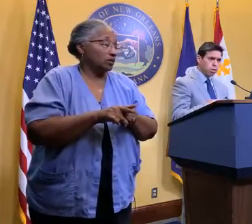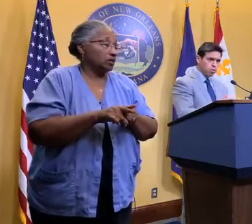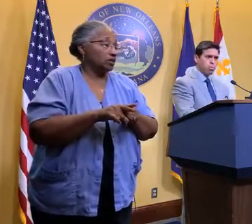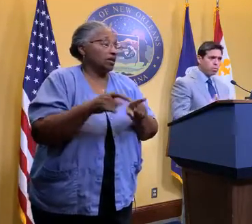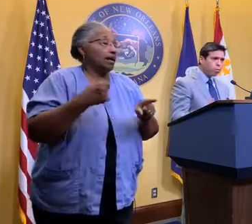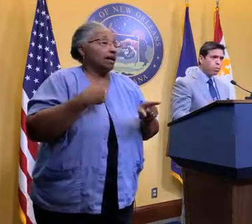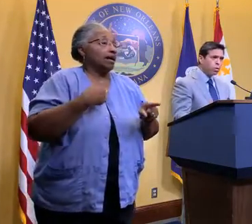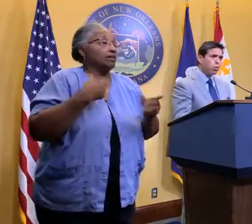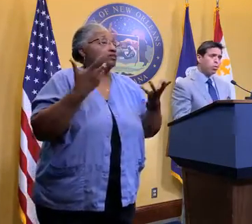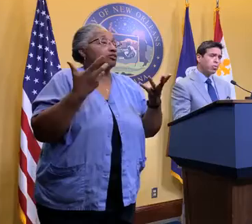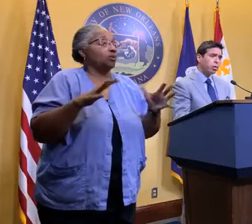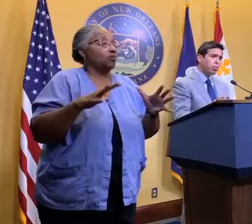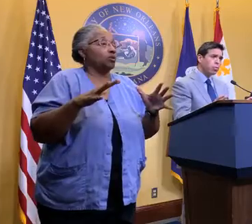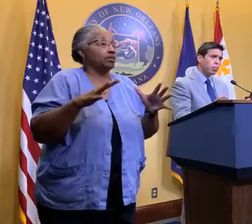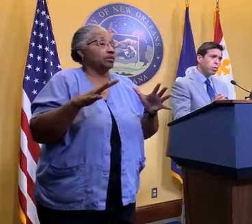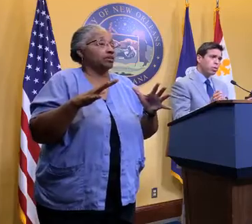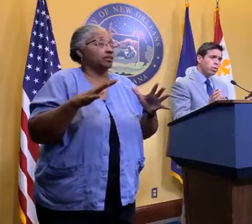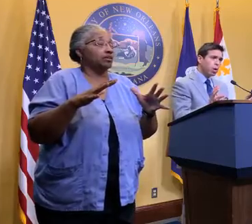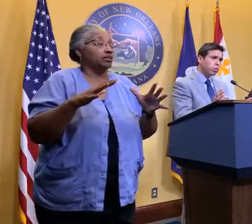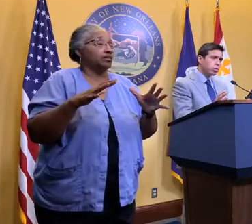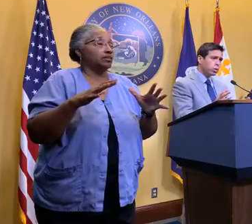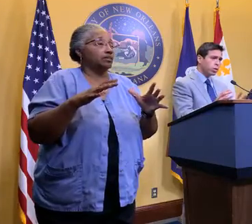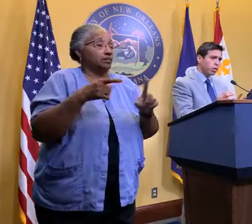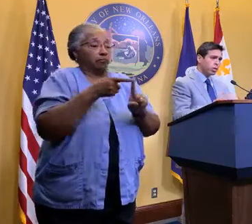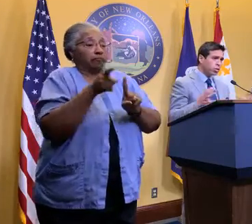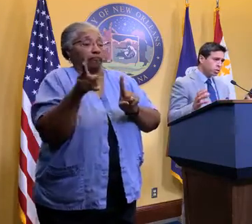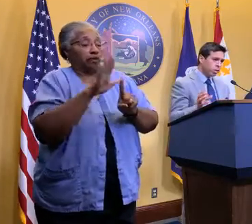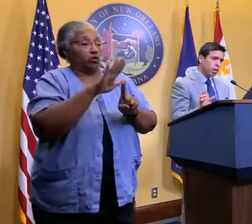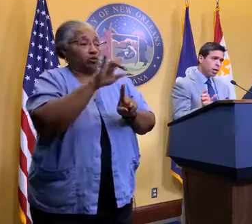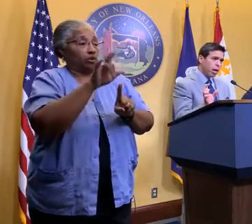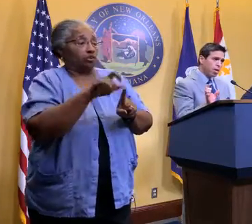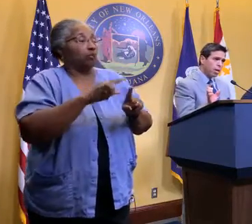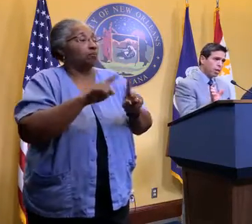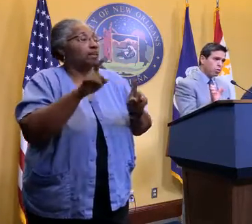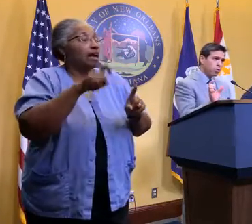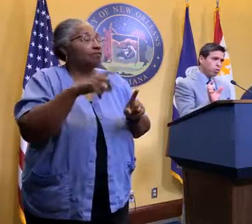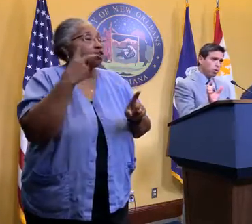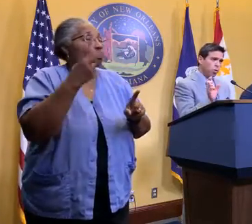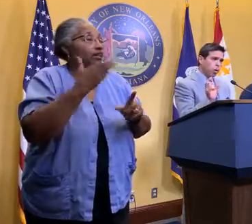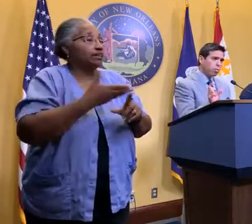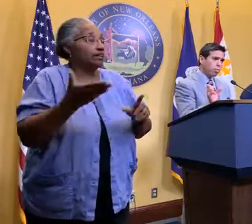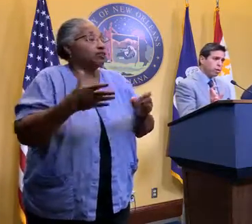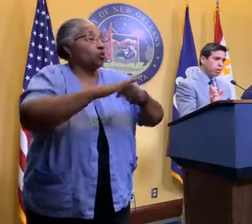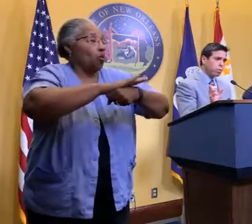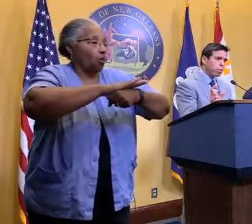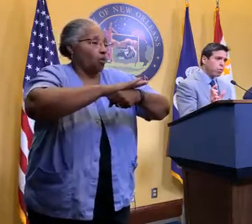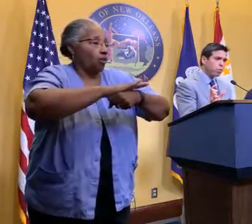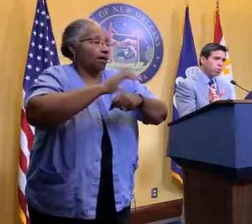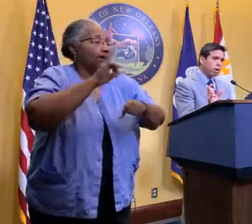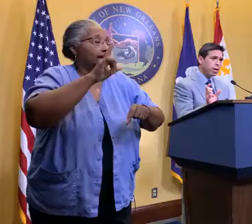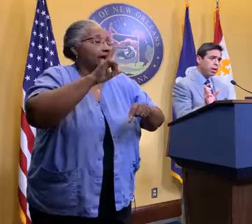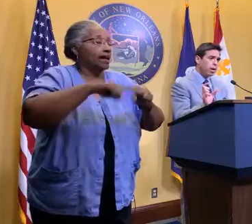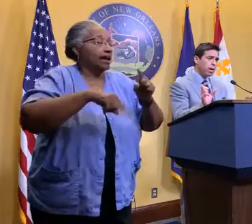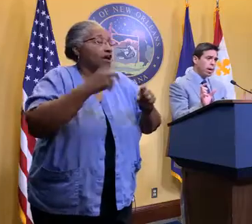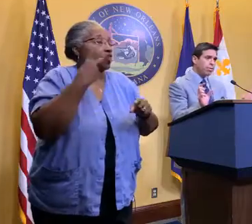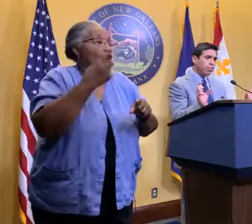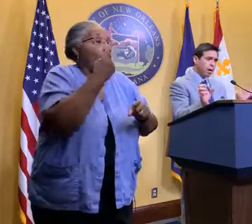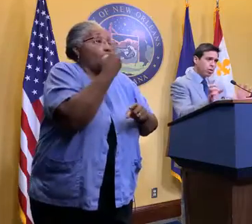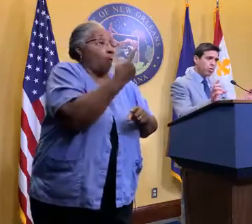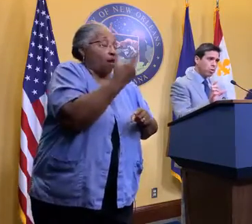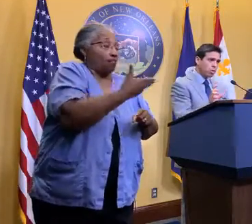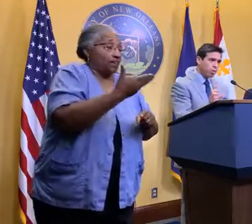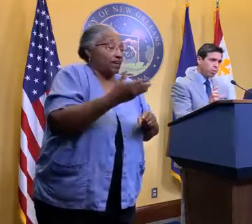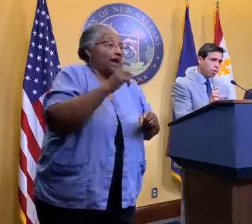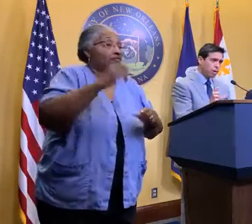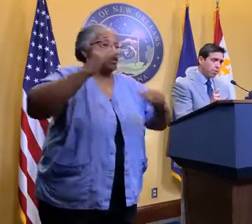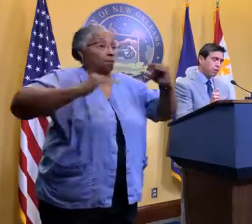I don't want to move around the question, but it's important to always look at things holistically. And you can't just look at one perspective on the revenue side. I have